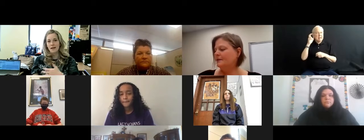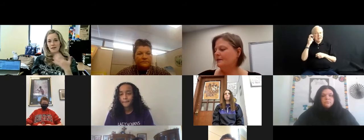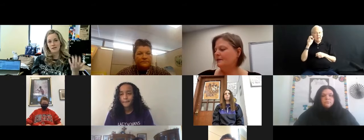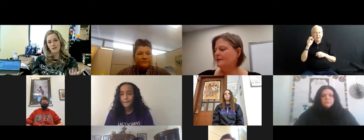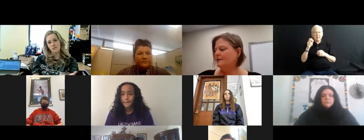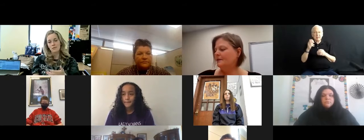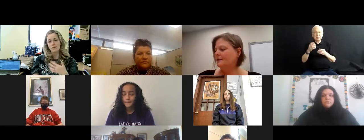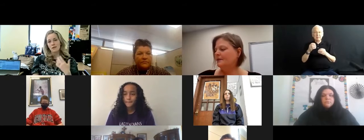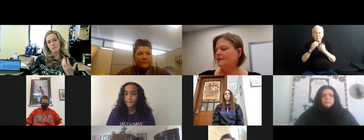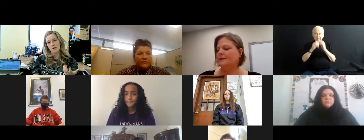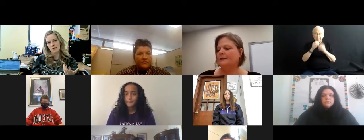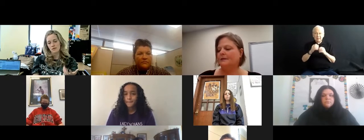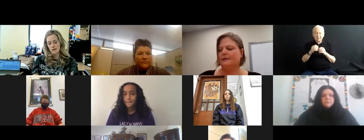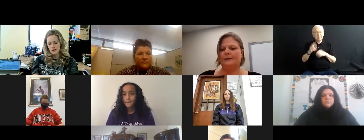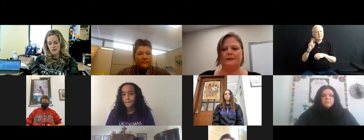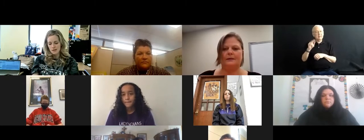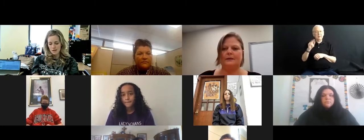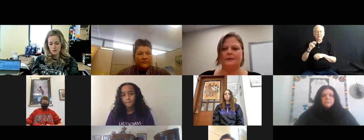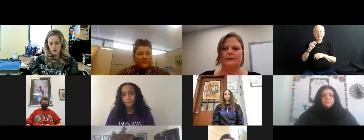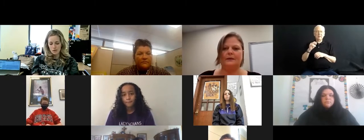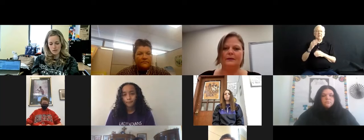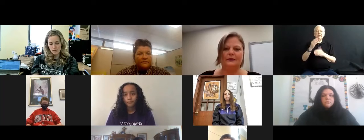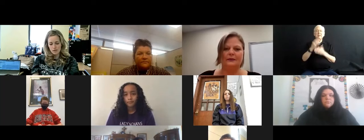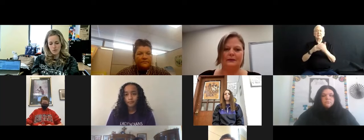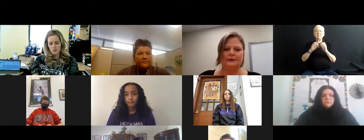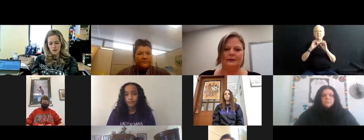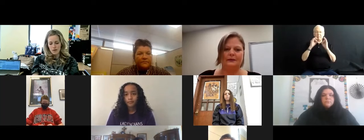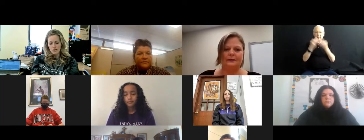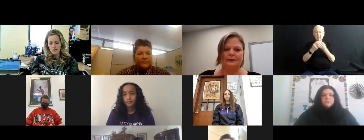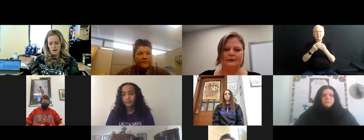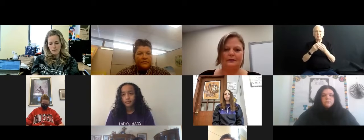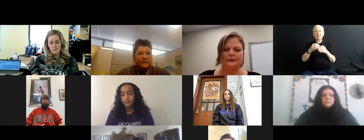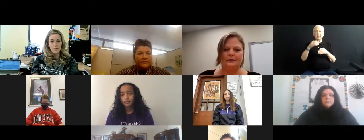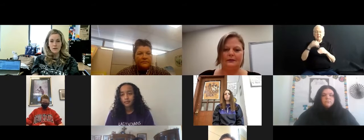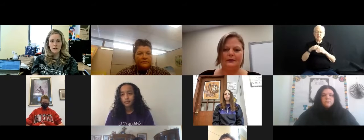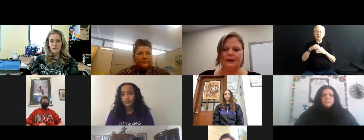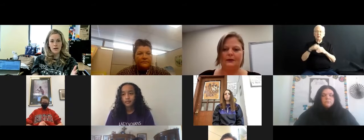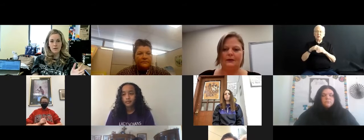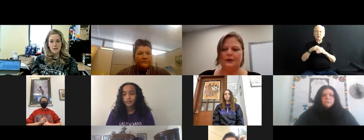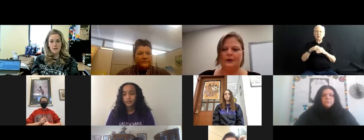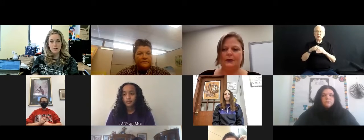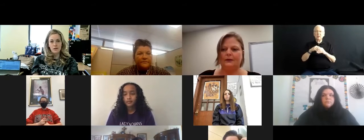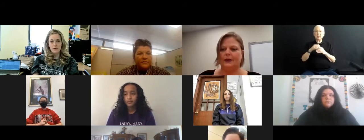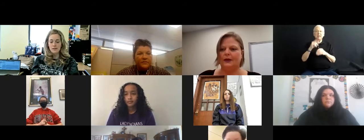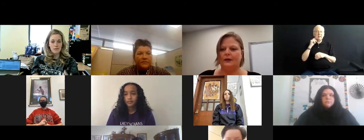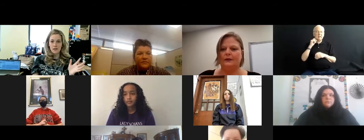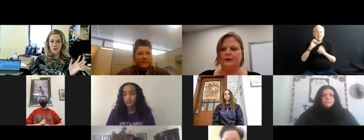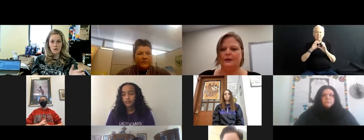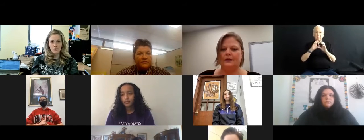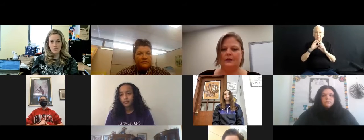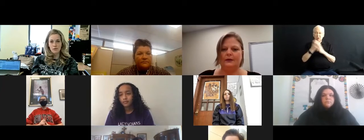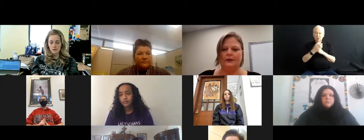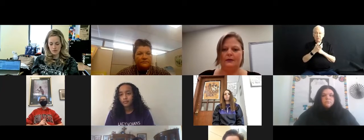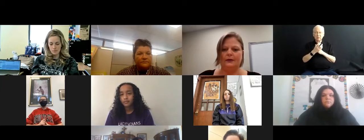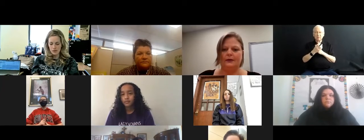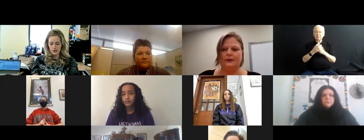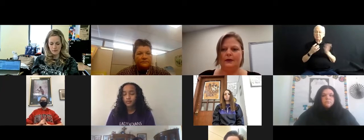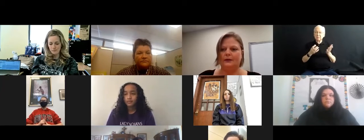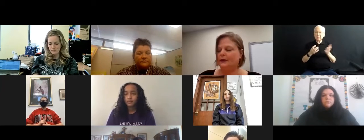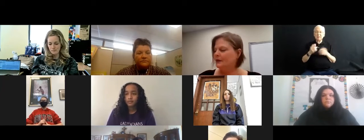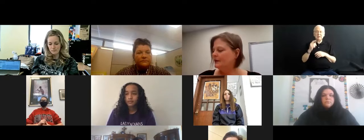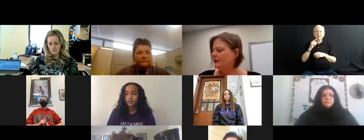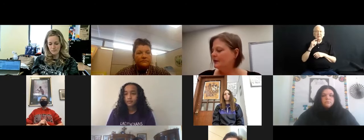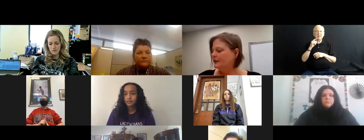and they have deaf family, and they're part of deaf culture, and so they're just fine being deaf. They don't want the cochlear